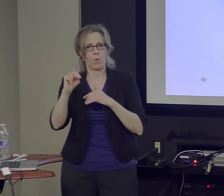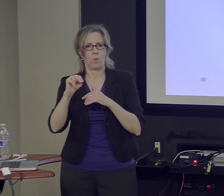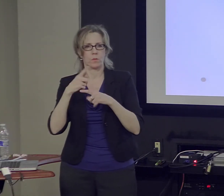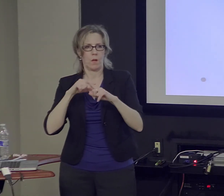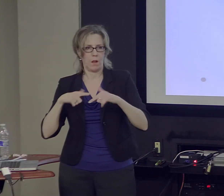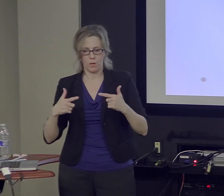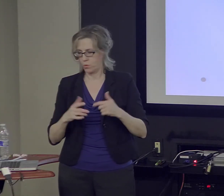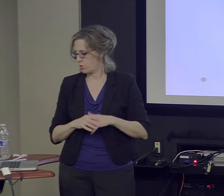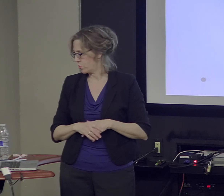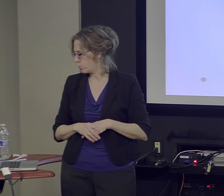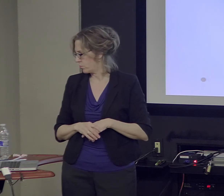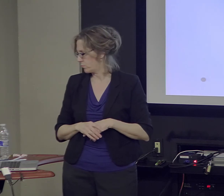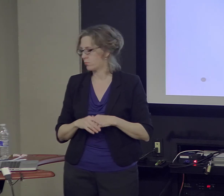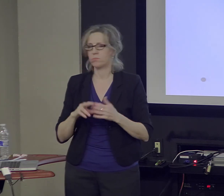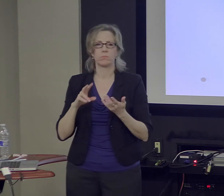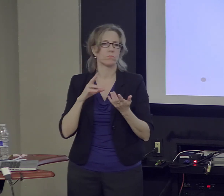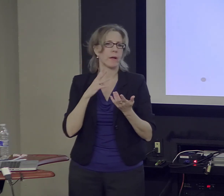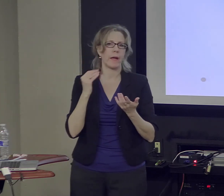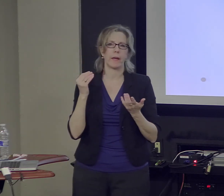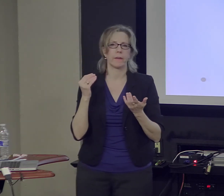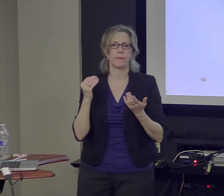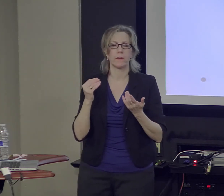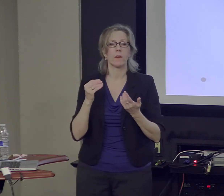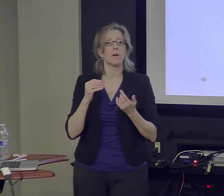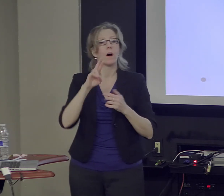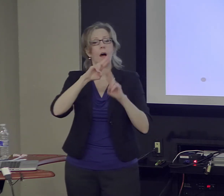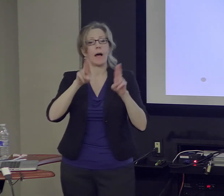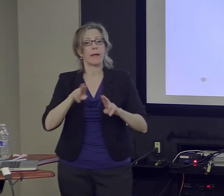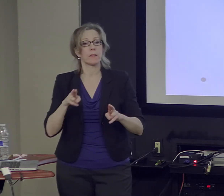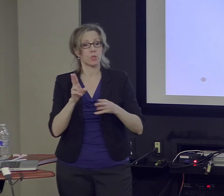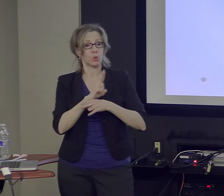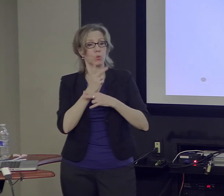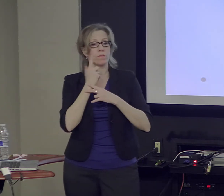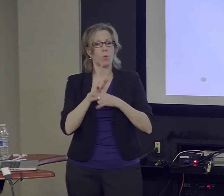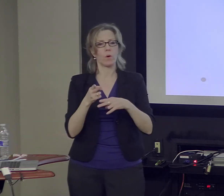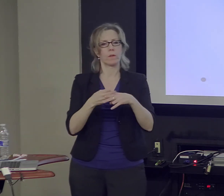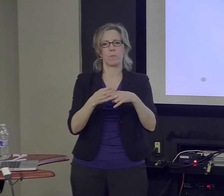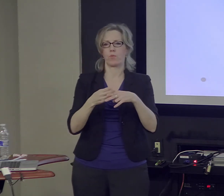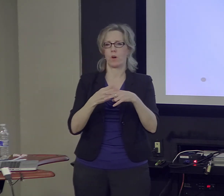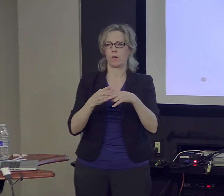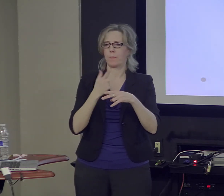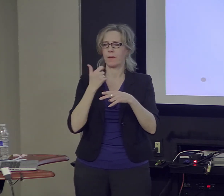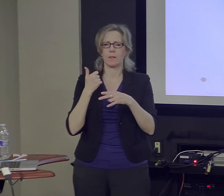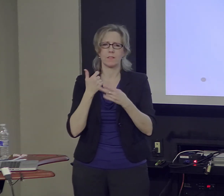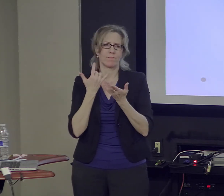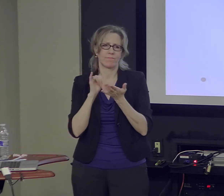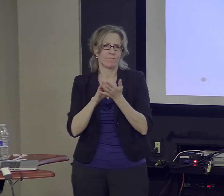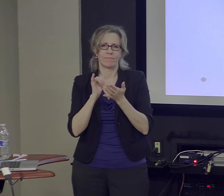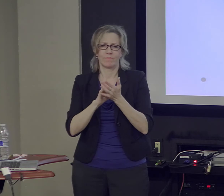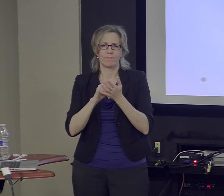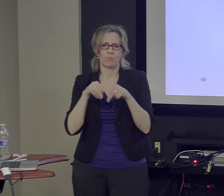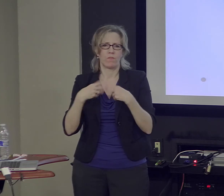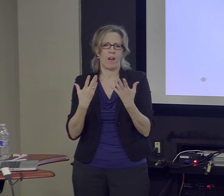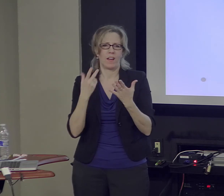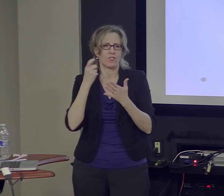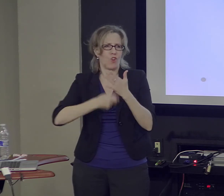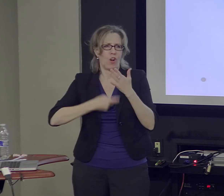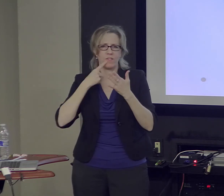At the same time, we know that out of the 2007 UN Convention on the Rights of Disabled Persons, that deaf people have